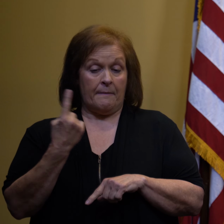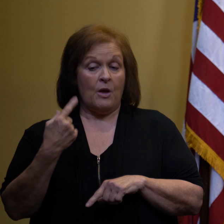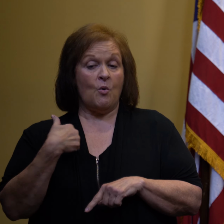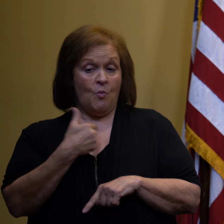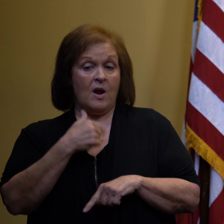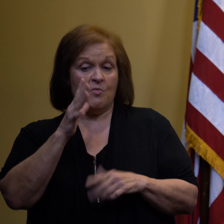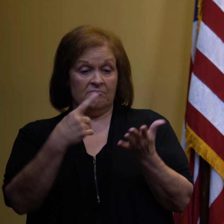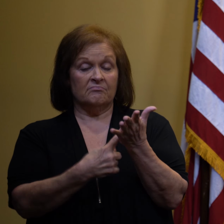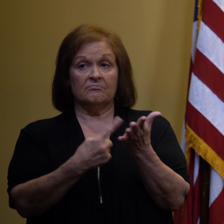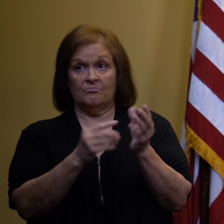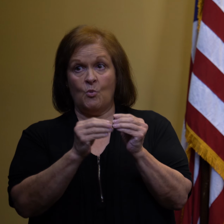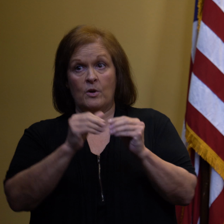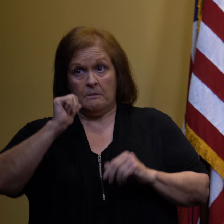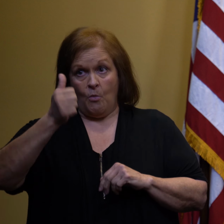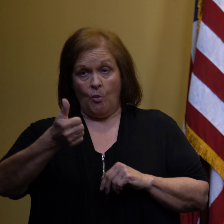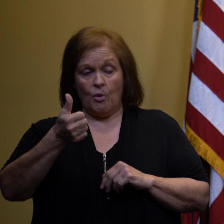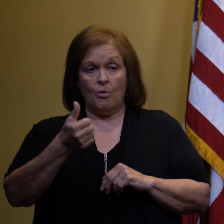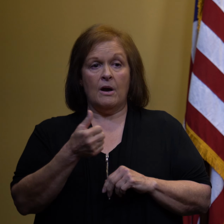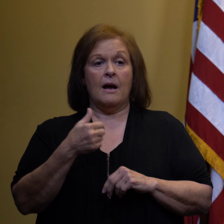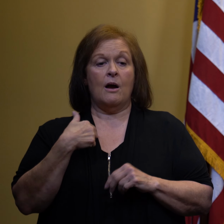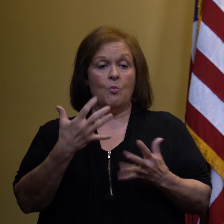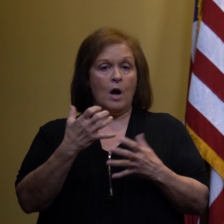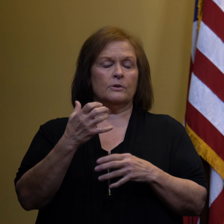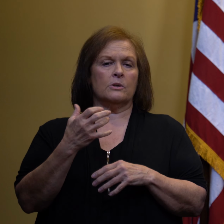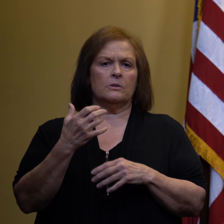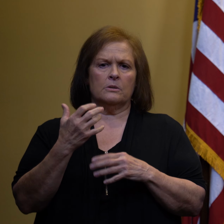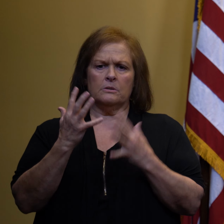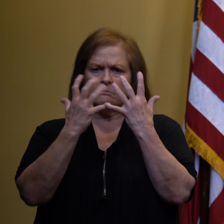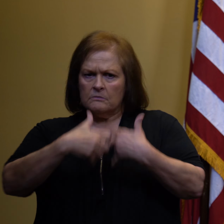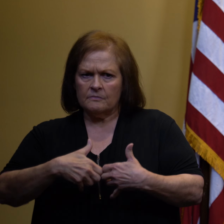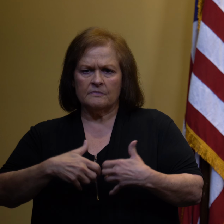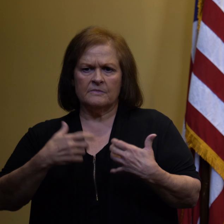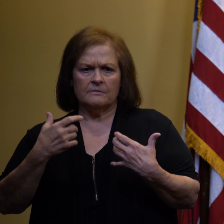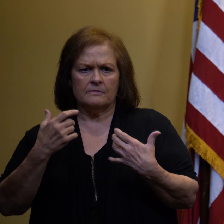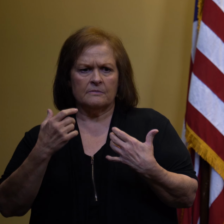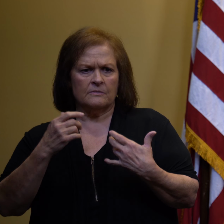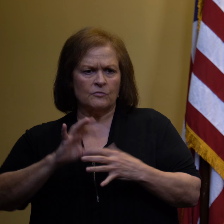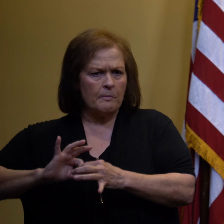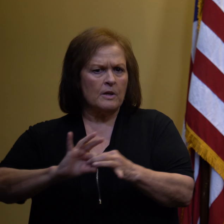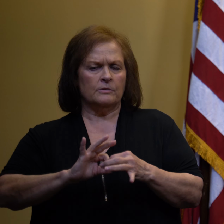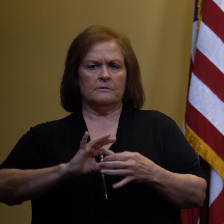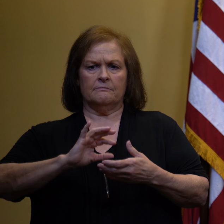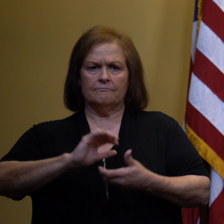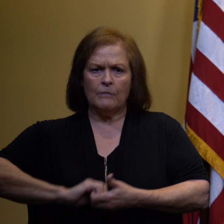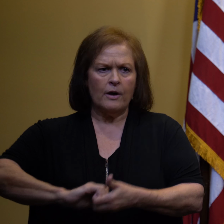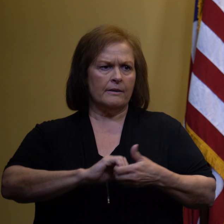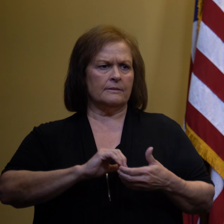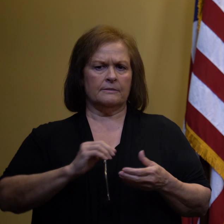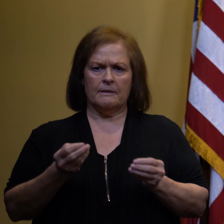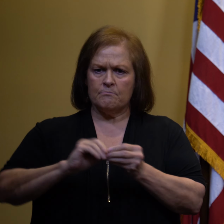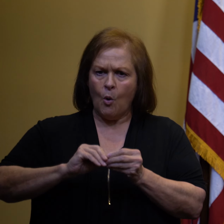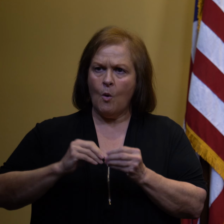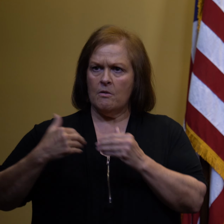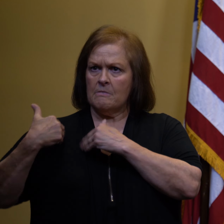about on tomorrow, and again, just wanting to work out a real collaboration with our partners and greater